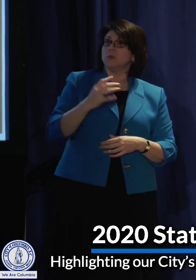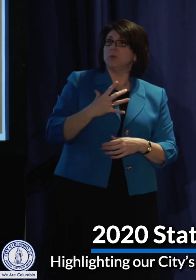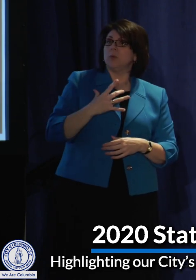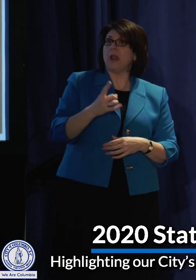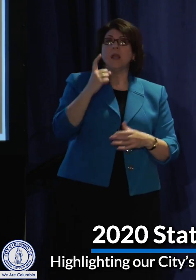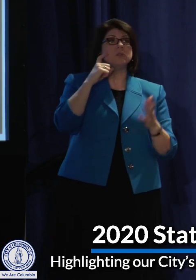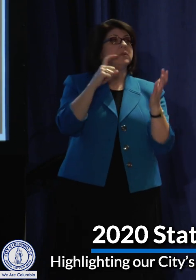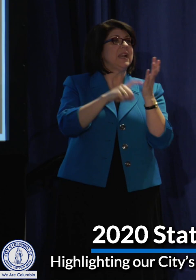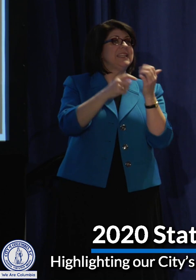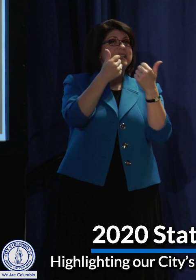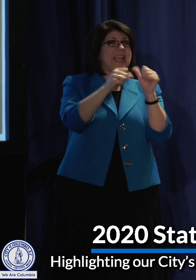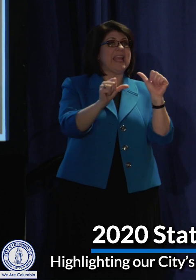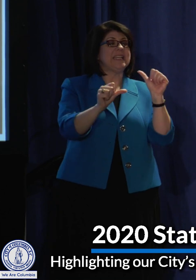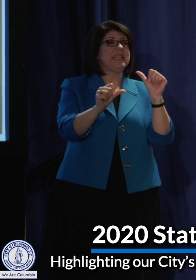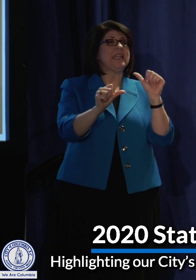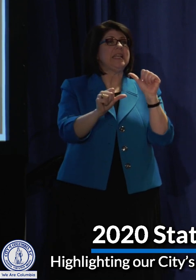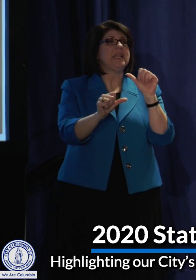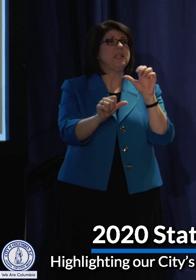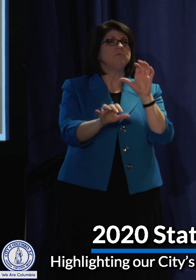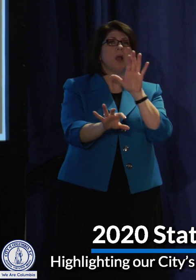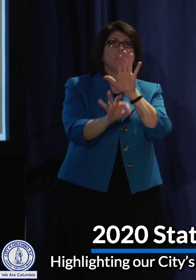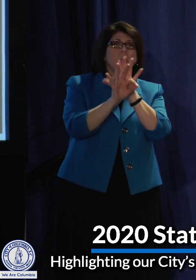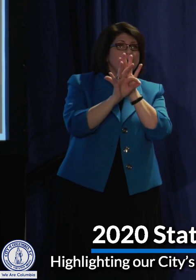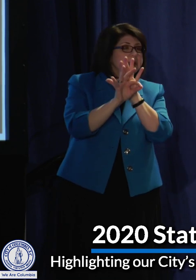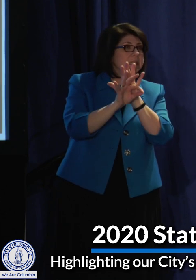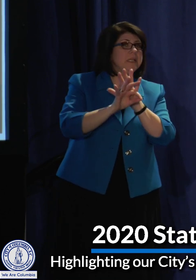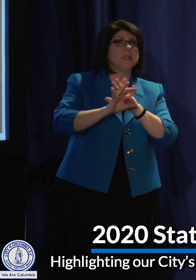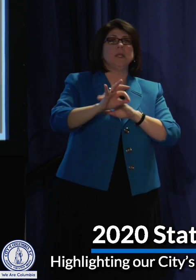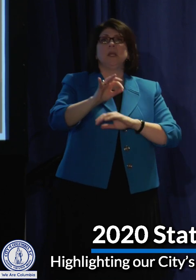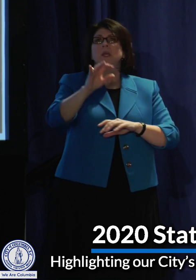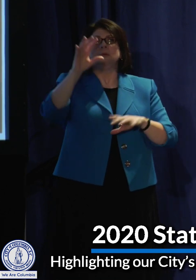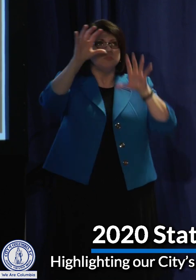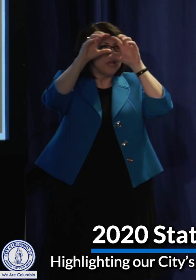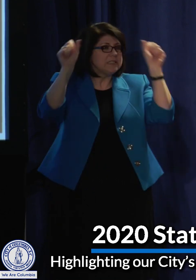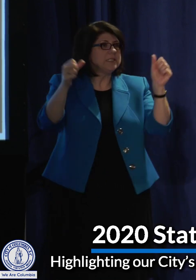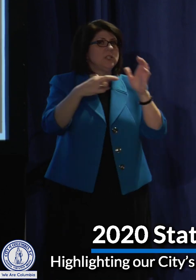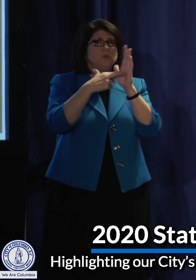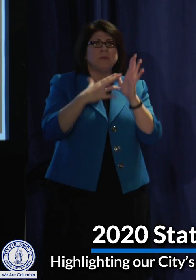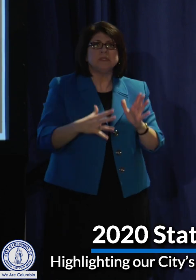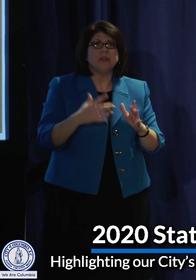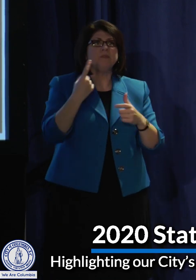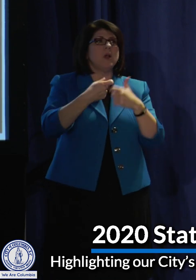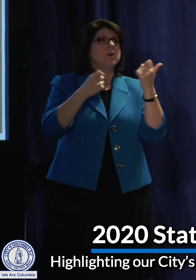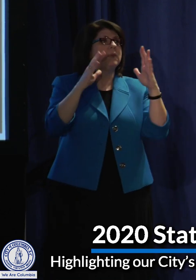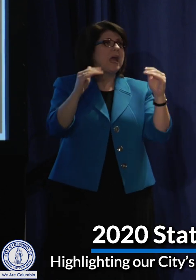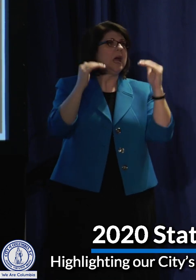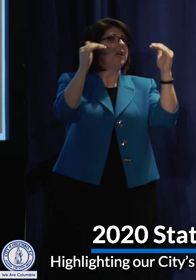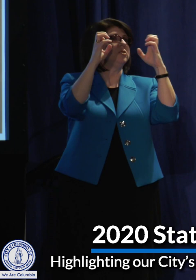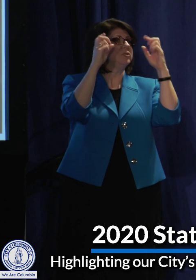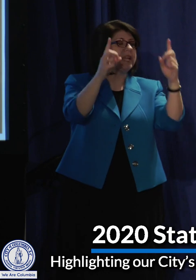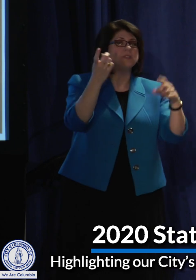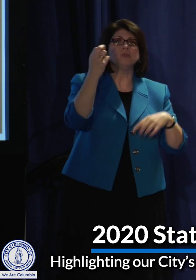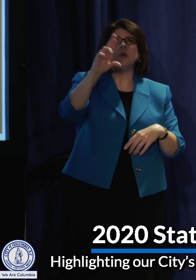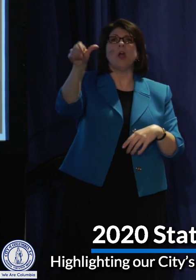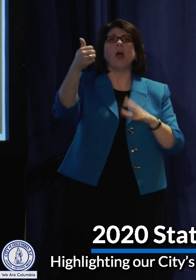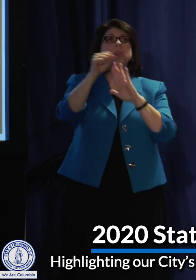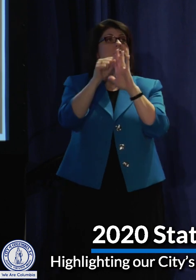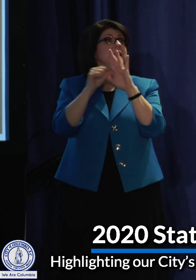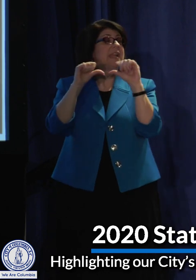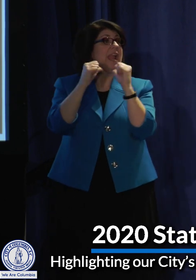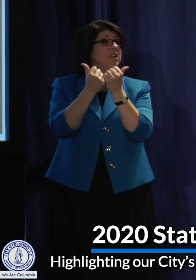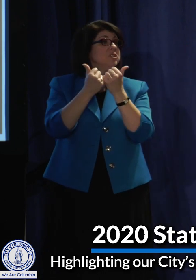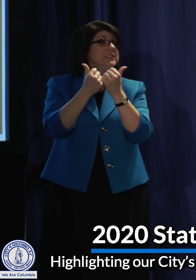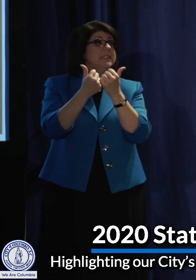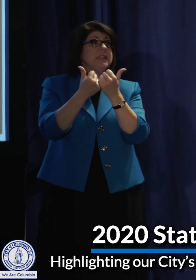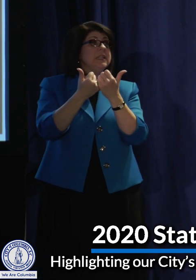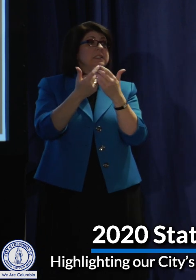to recognize any appointed administrators or presidents, representatives of higher education institutions, or other state agency heads.